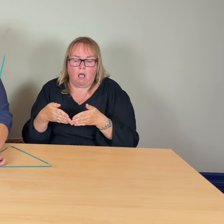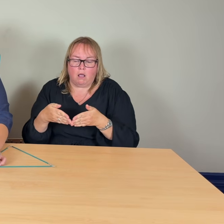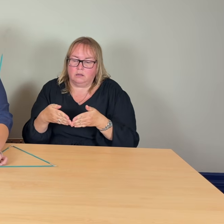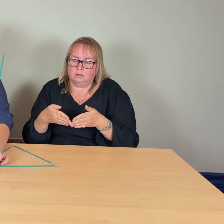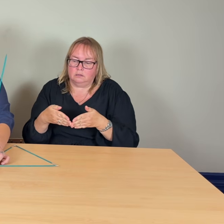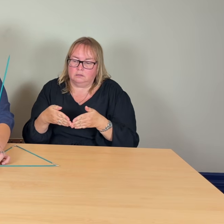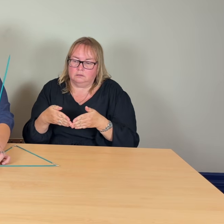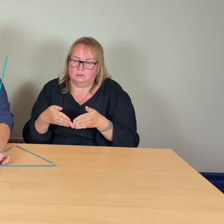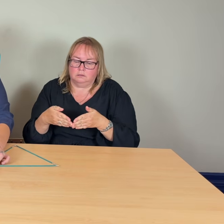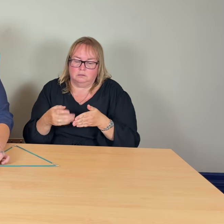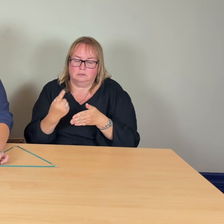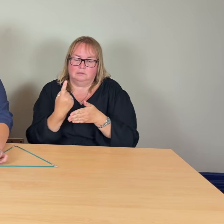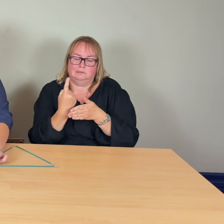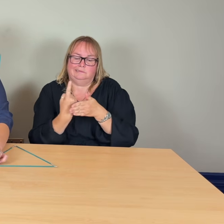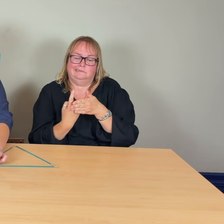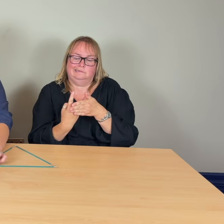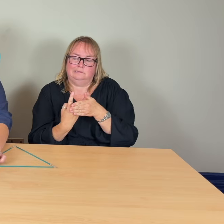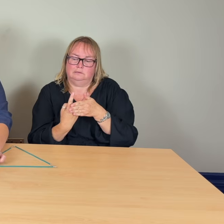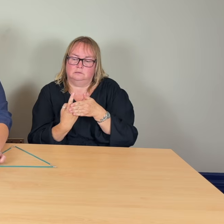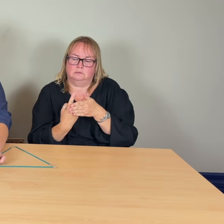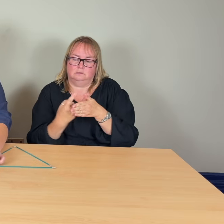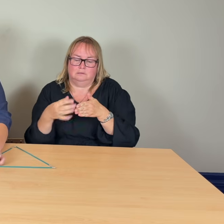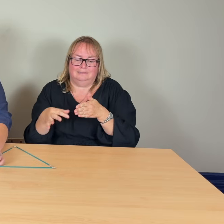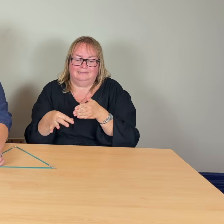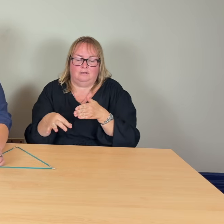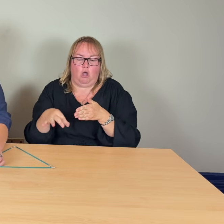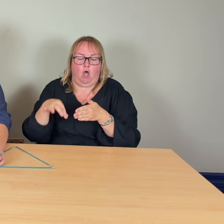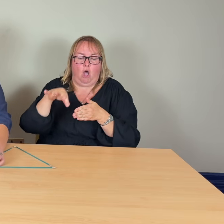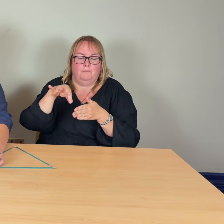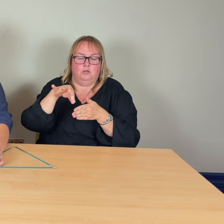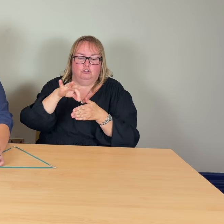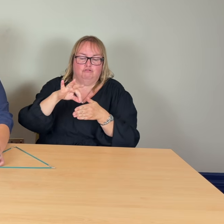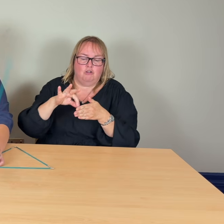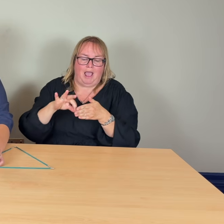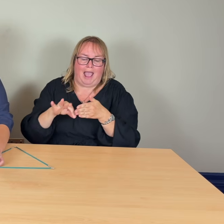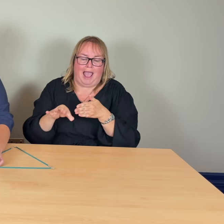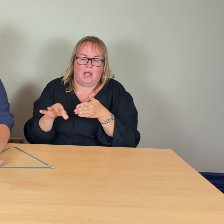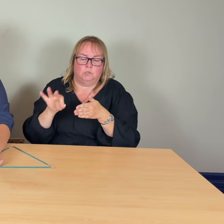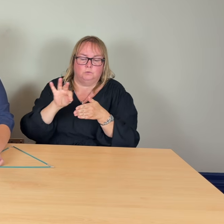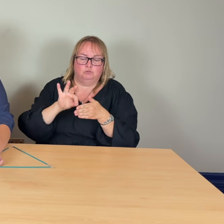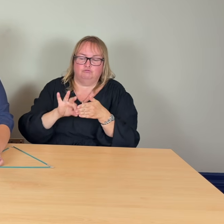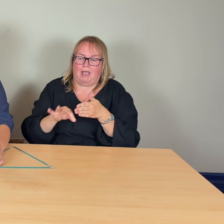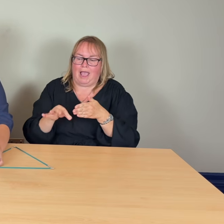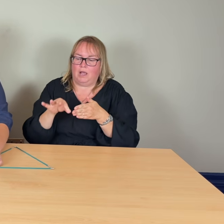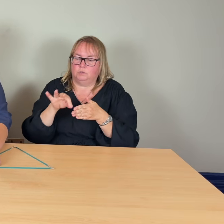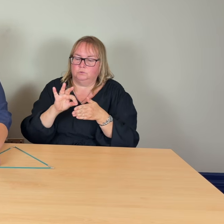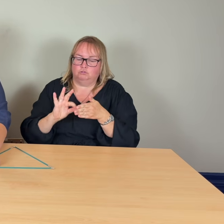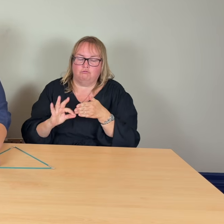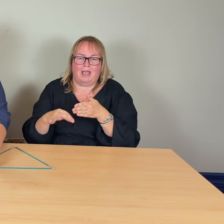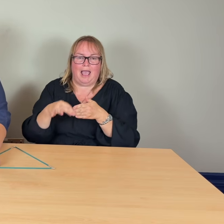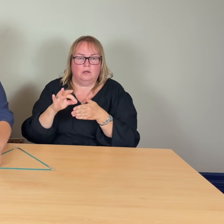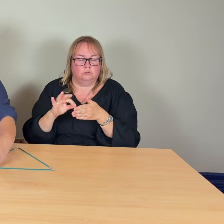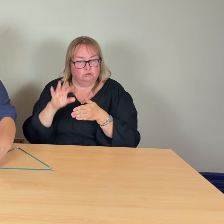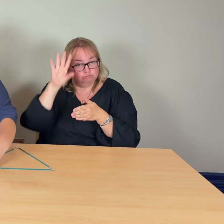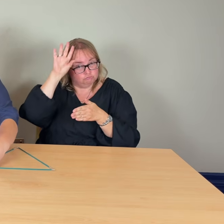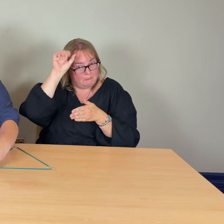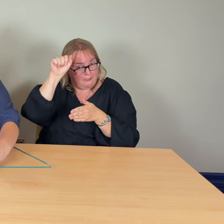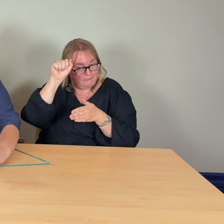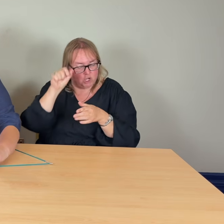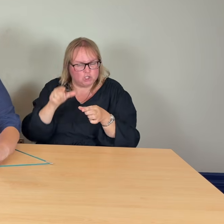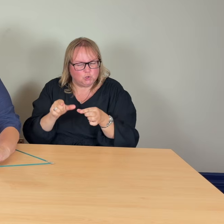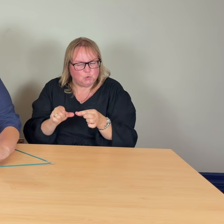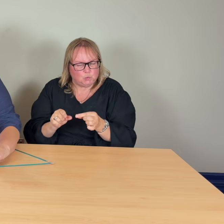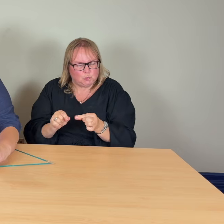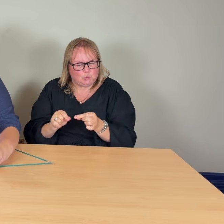angle, pull the tape up and round, and every time it goes round, you give that